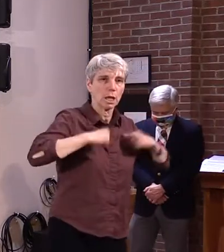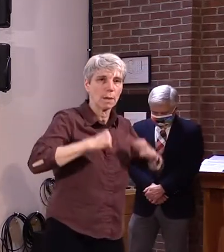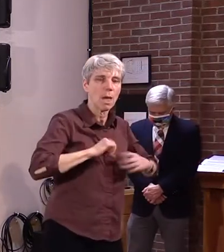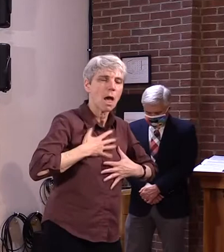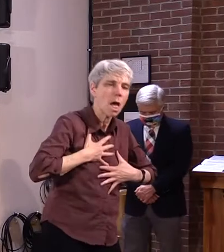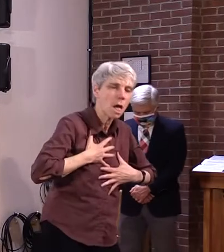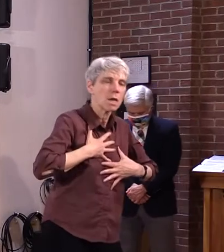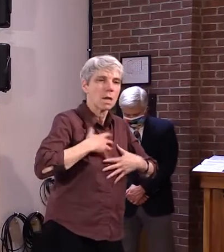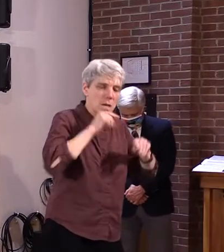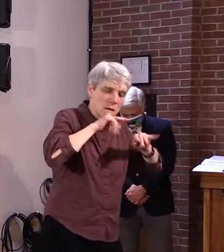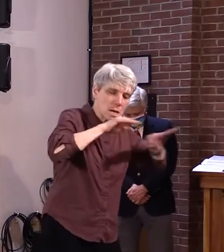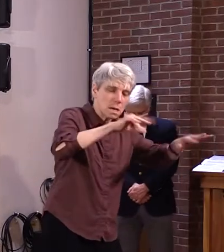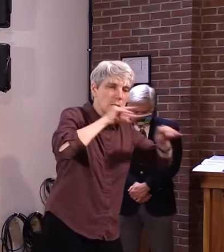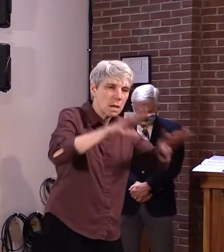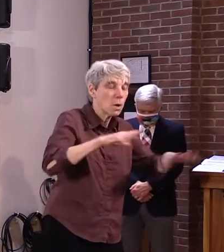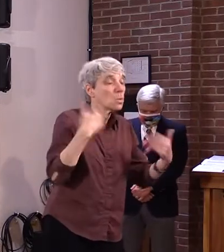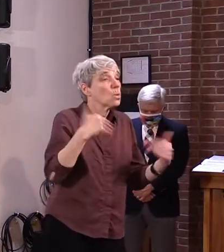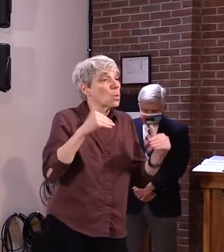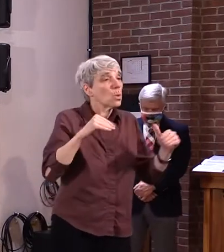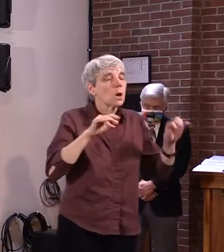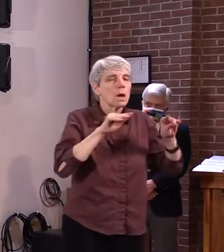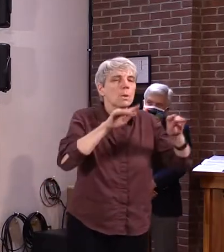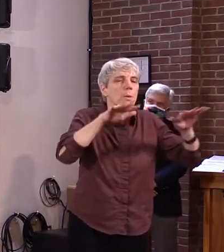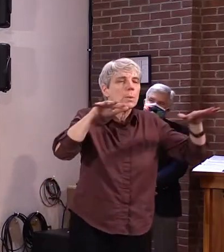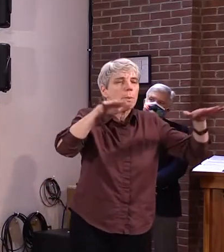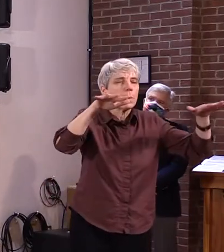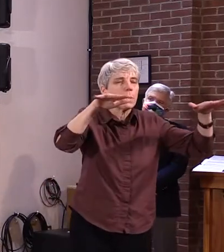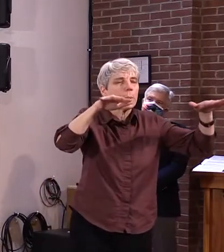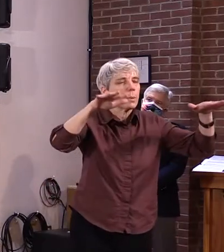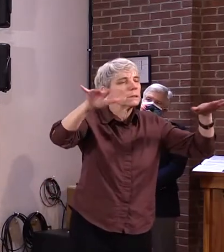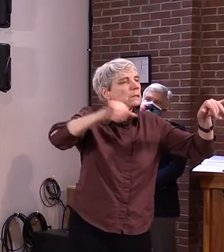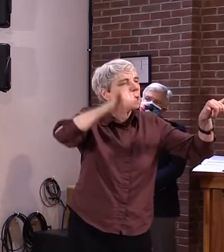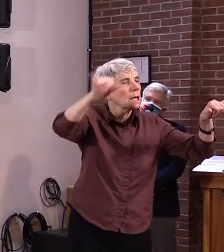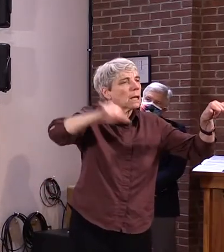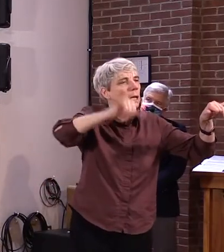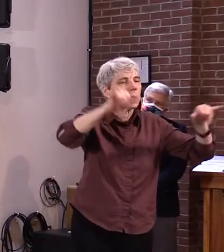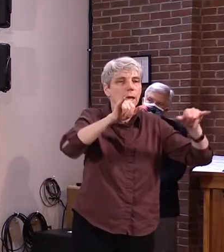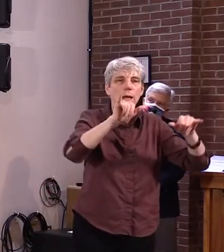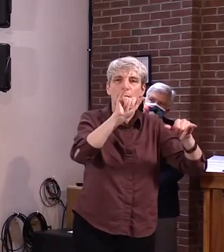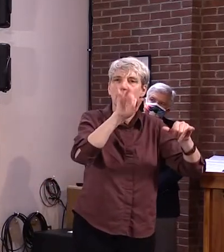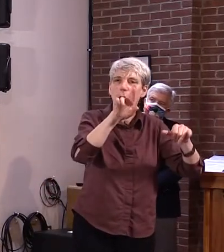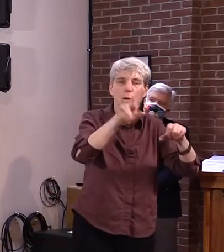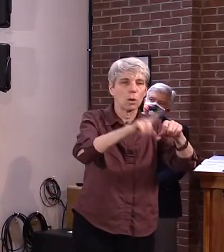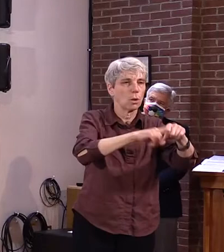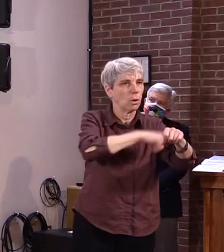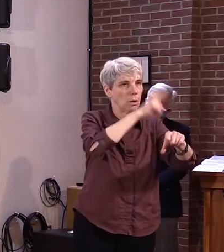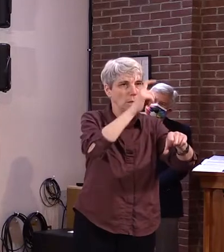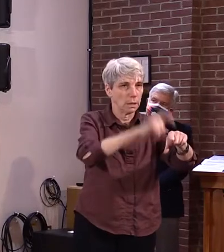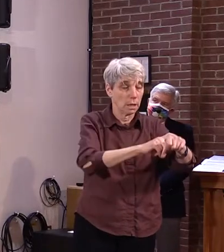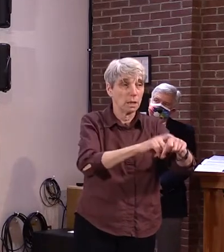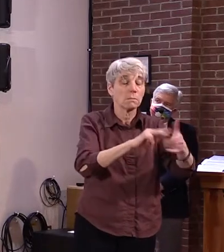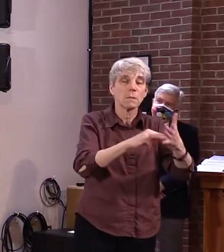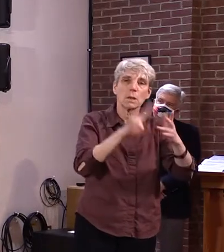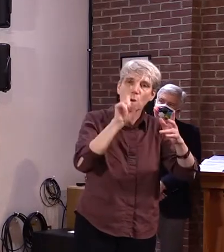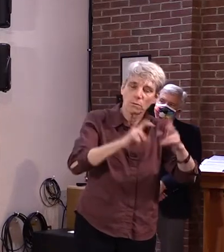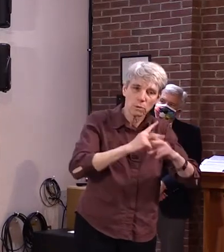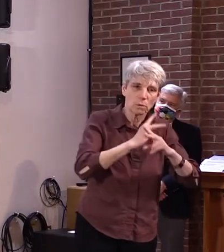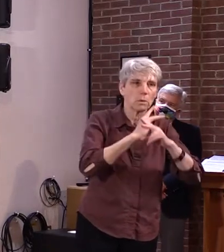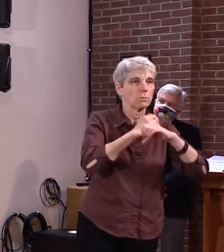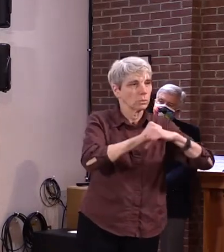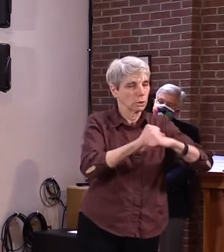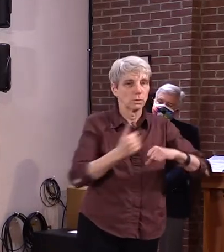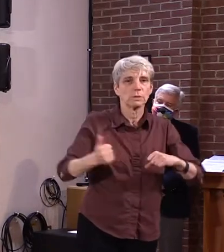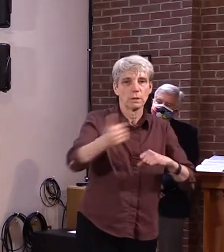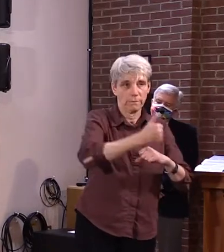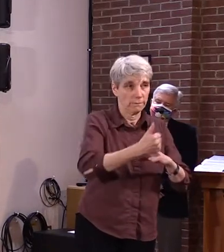from contracting COVID-19, because large droplet transmission is still the number one way and the